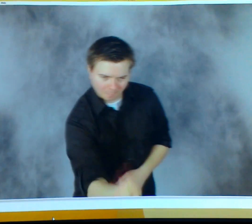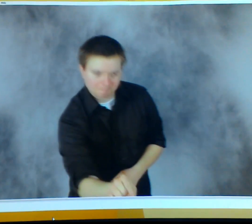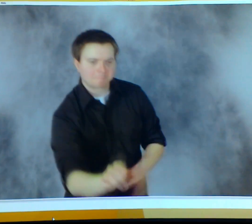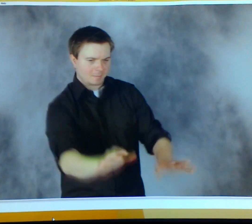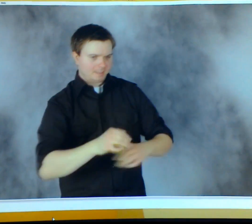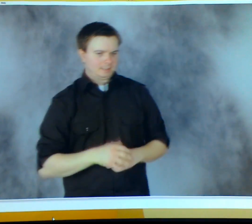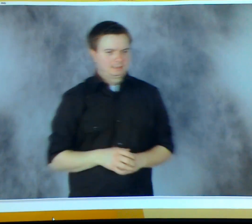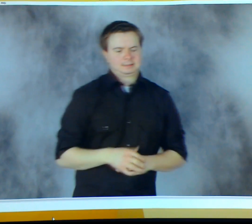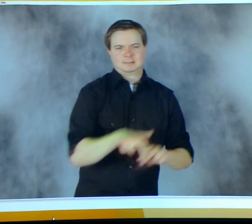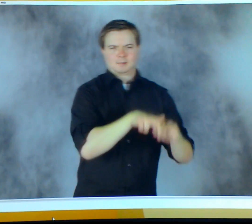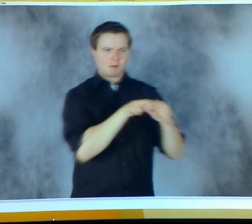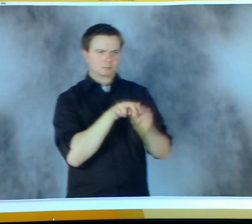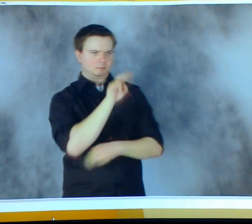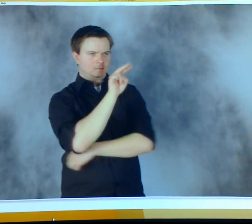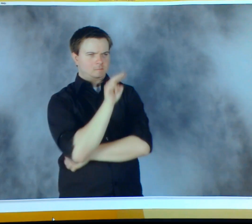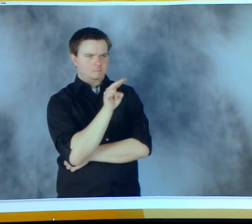You may be looking at this DVD,